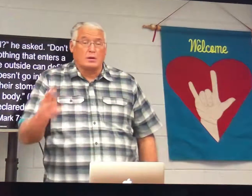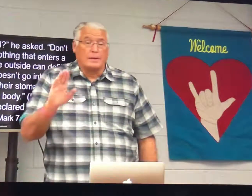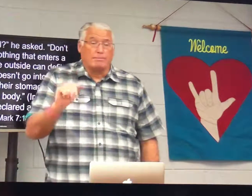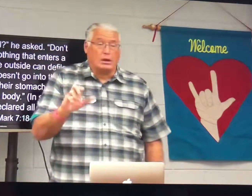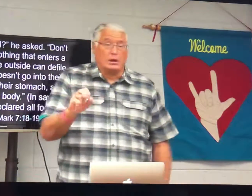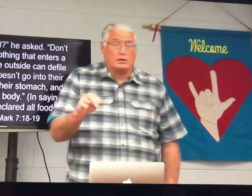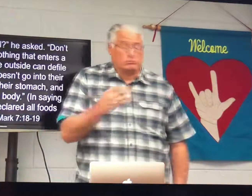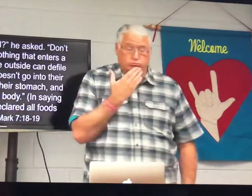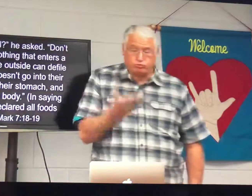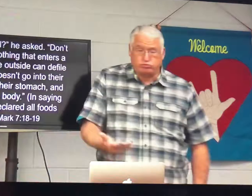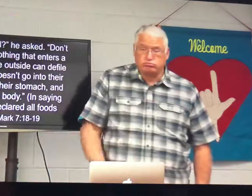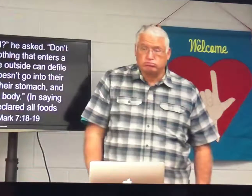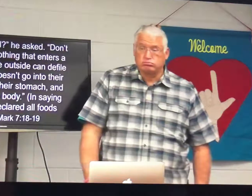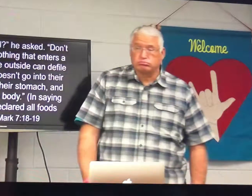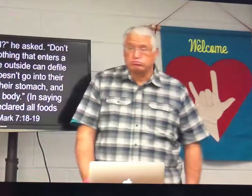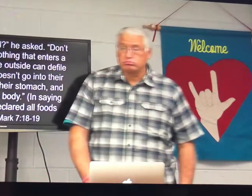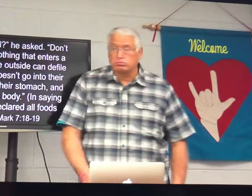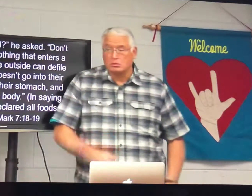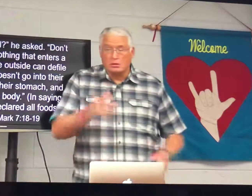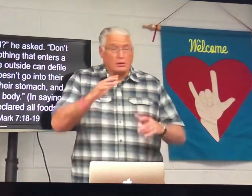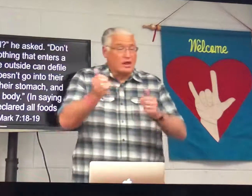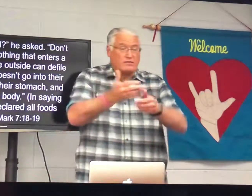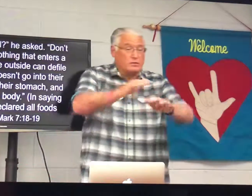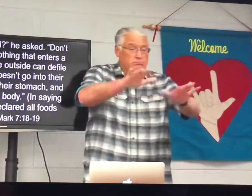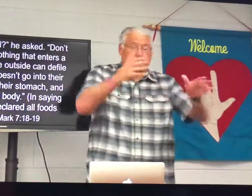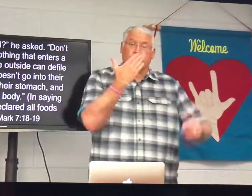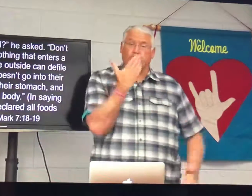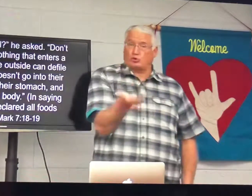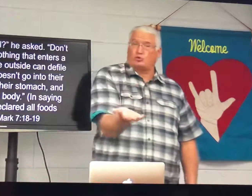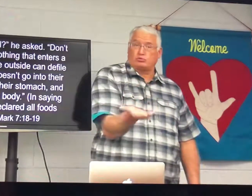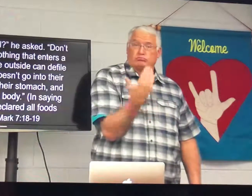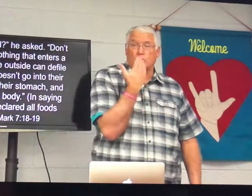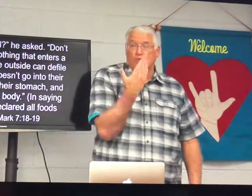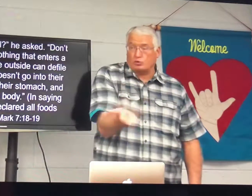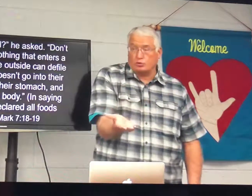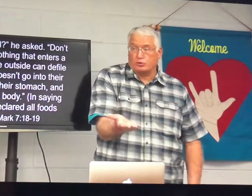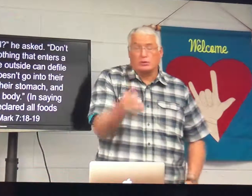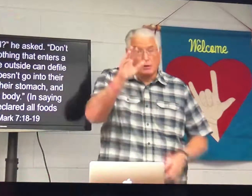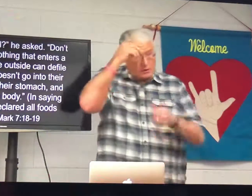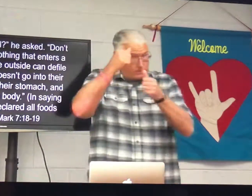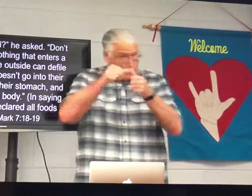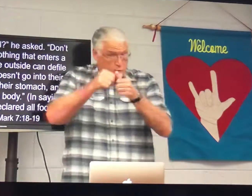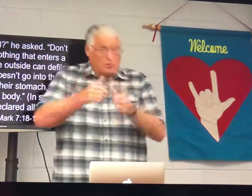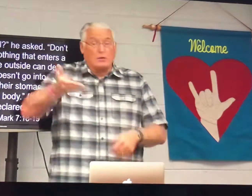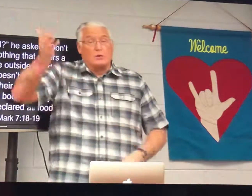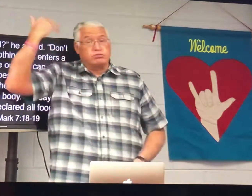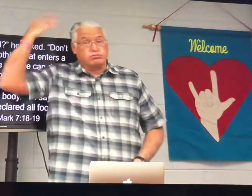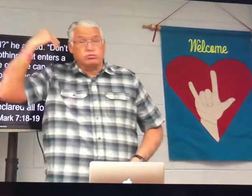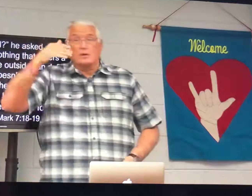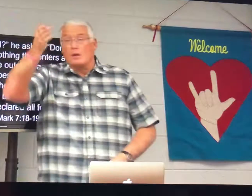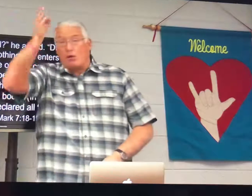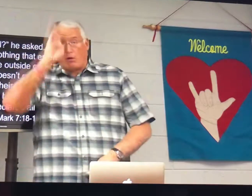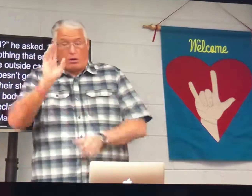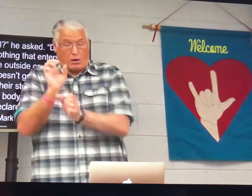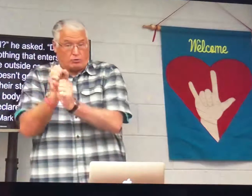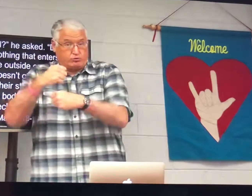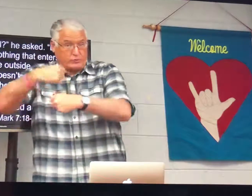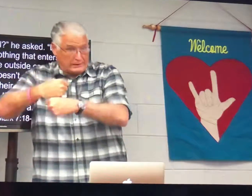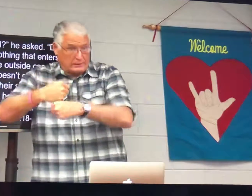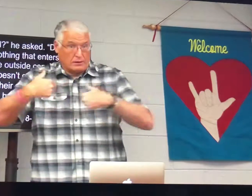from Outback. Easily enjoy all your favorites when you order Outback delivery or curbside takeaway right now.